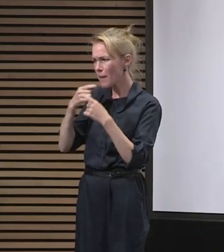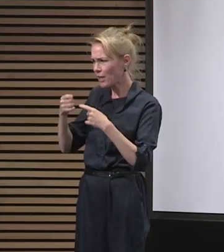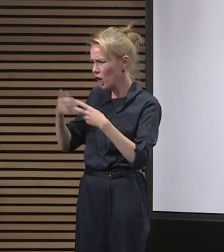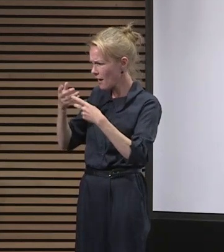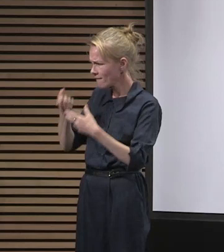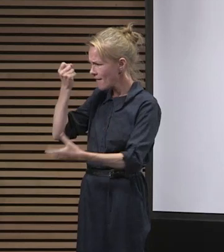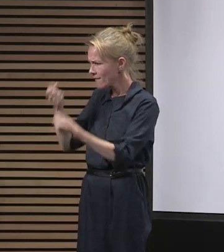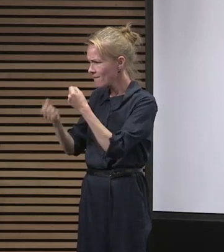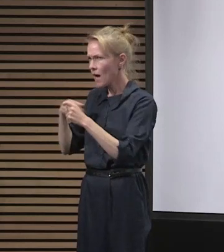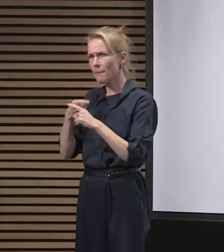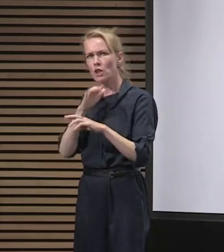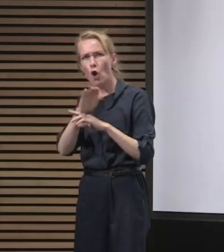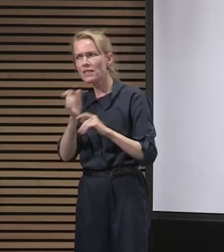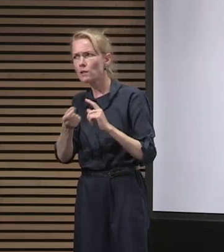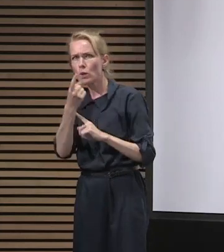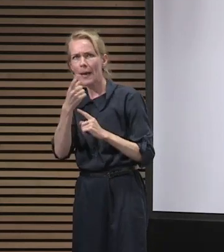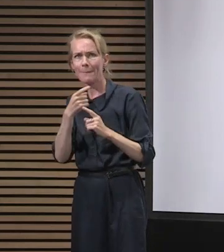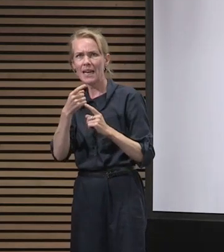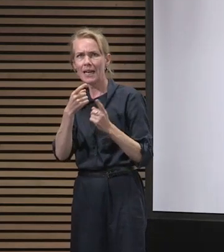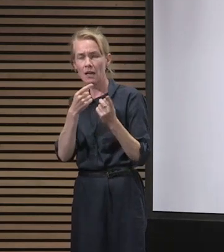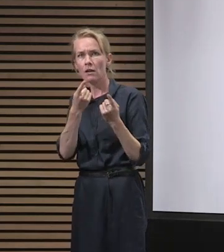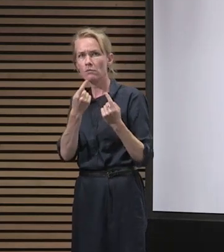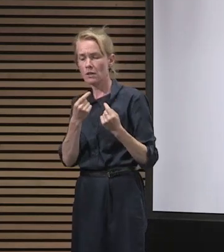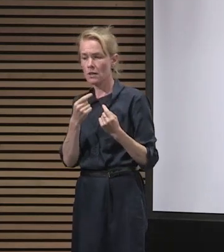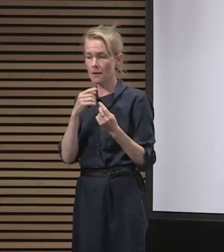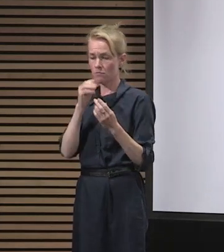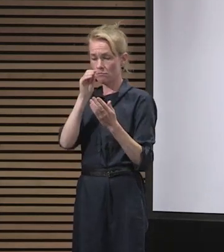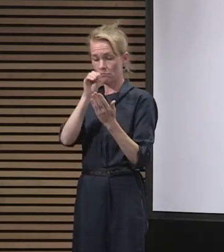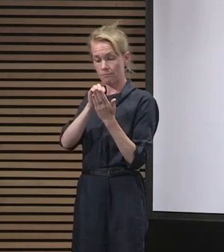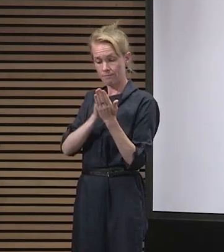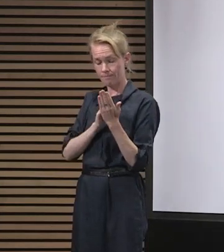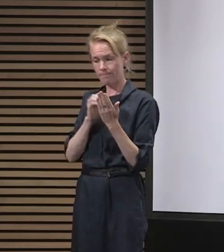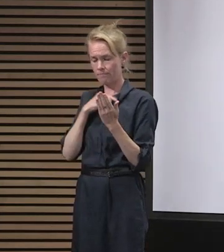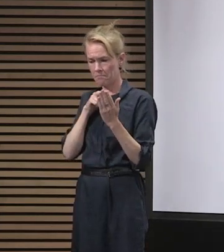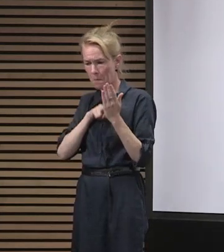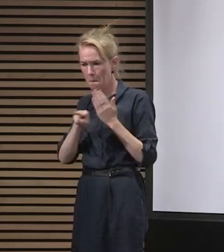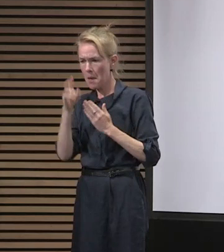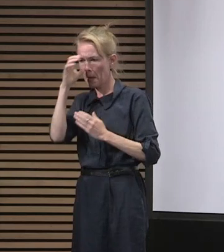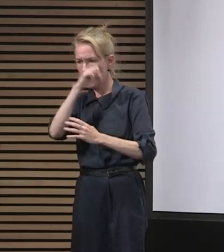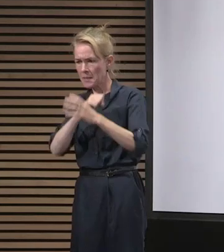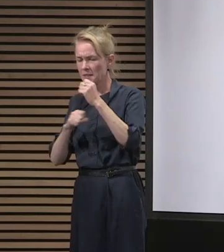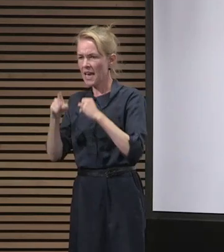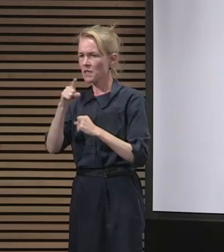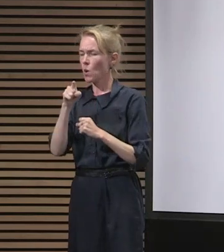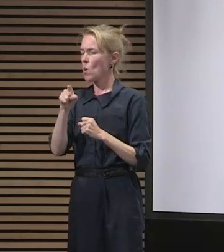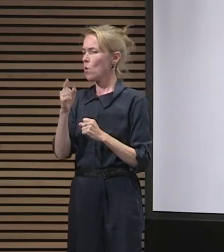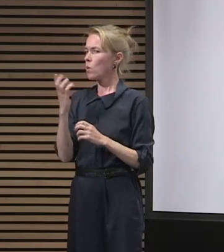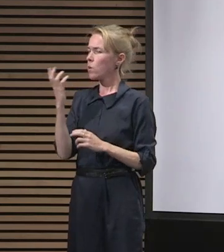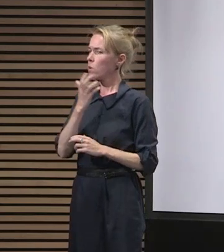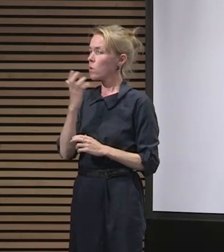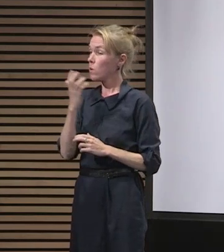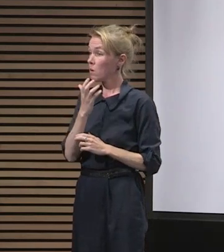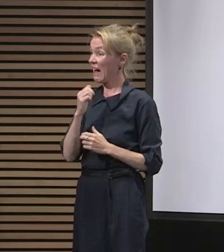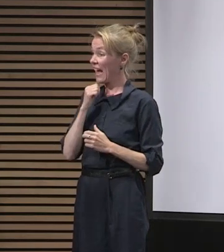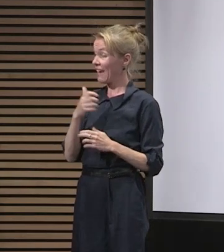countries. However, they paint a sobering picture of what the impact of COVID-19 would be in Aotearoa, New